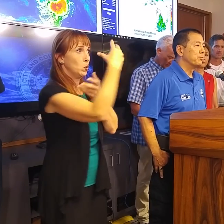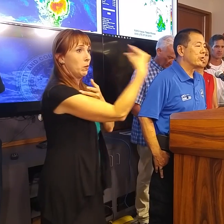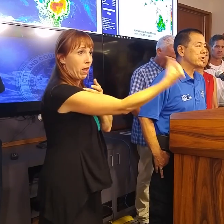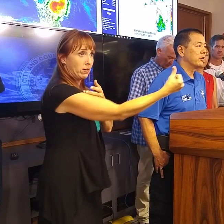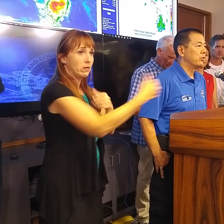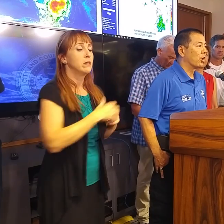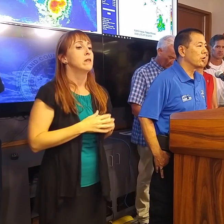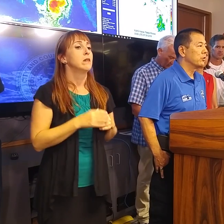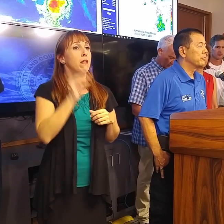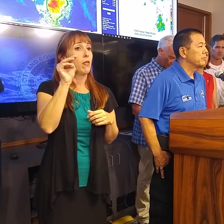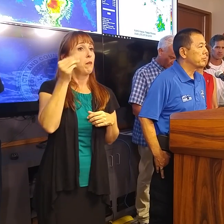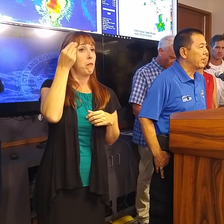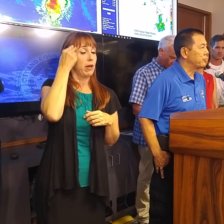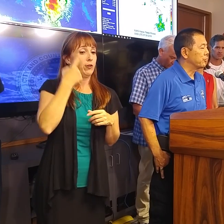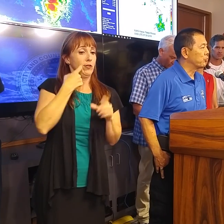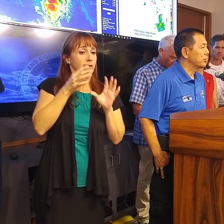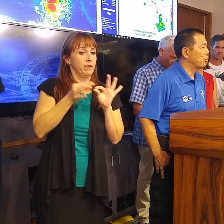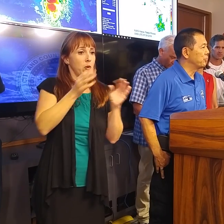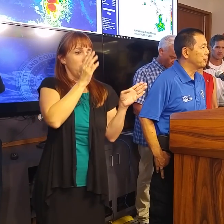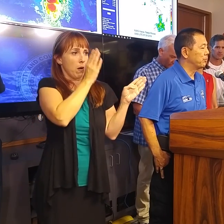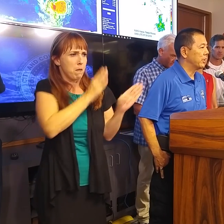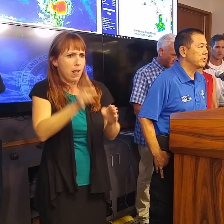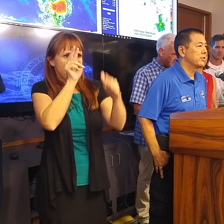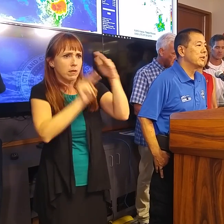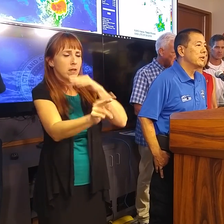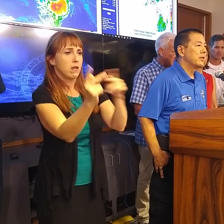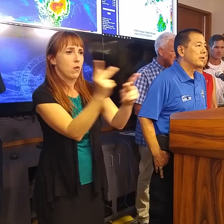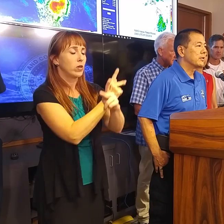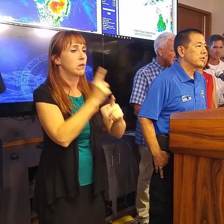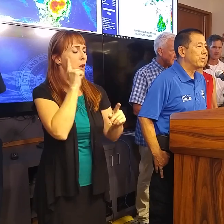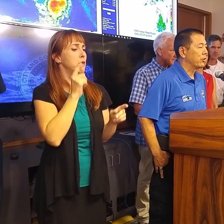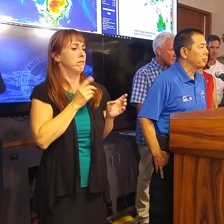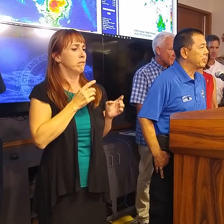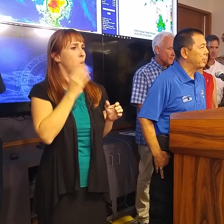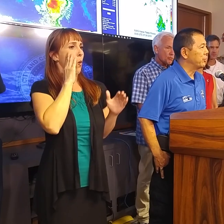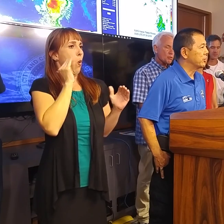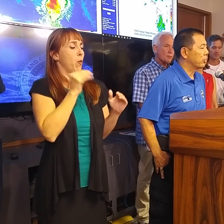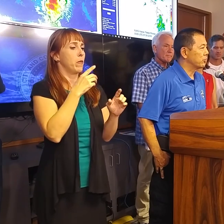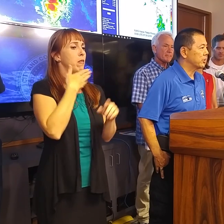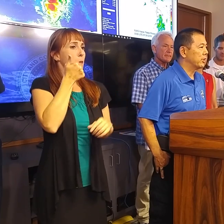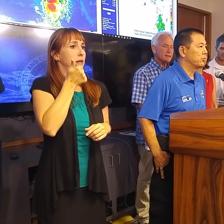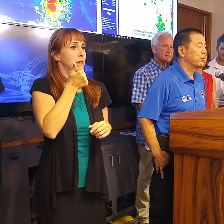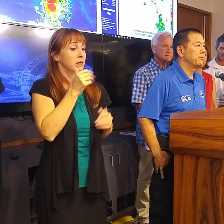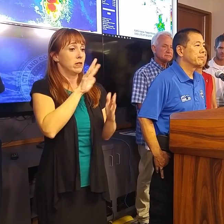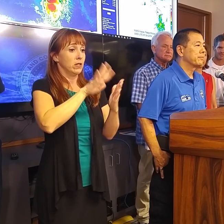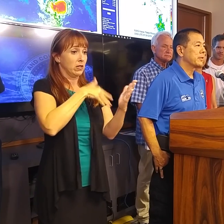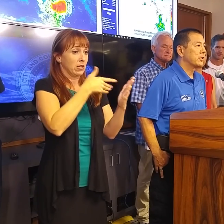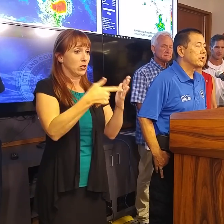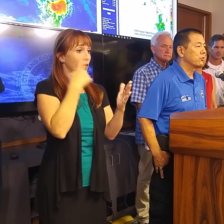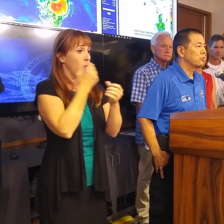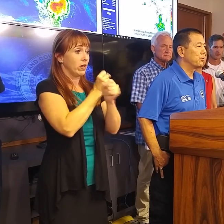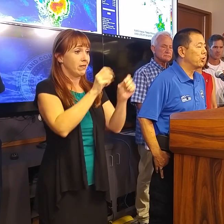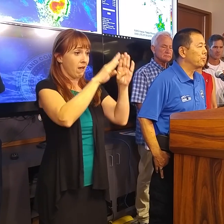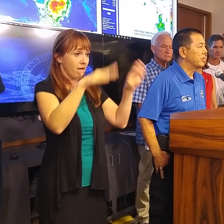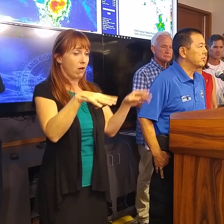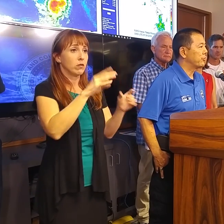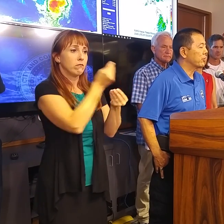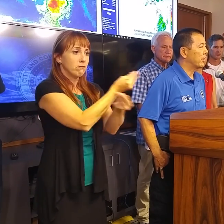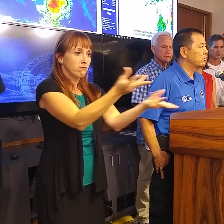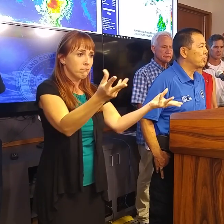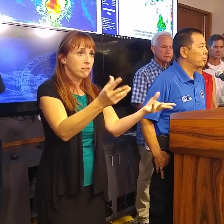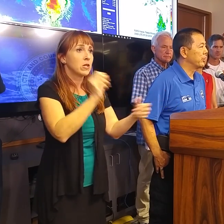As the mayor said, we are planning for the worst and hoping for the best. The mayor already gave you the shelter schedule. The shelters will be open